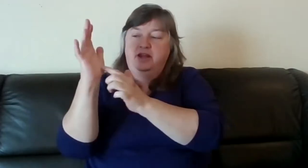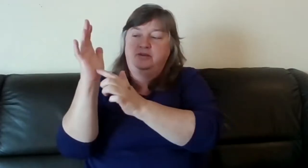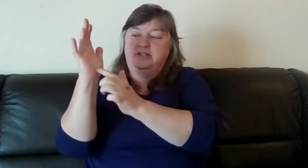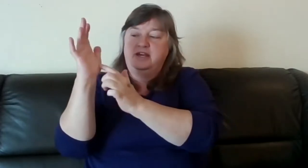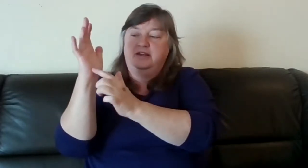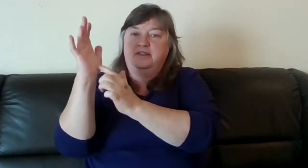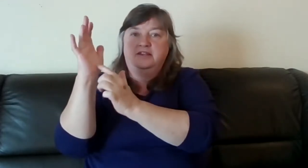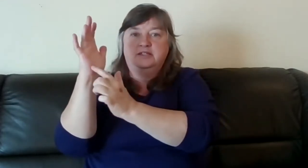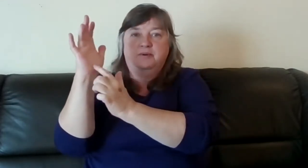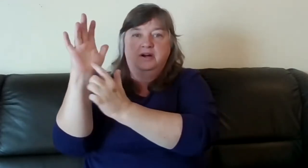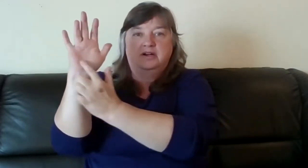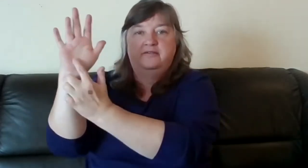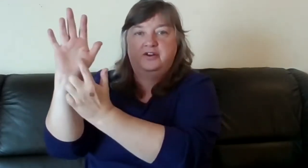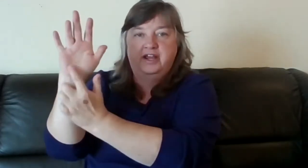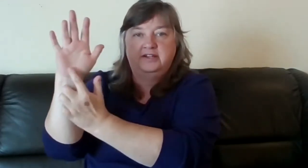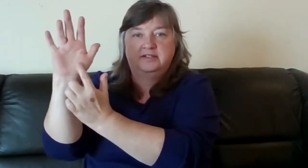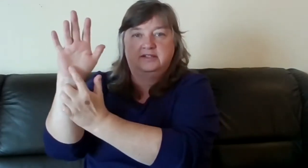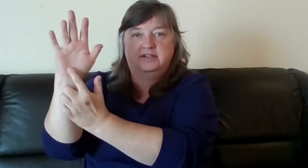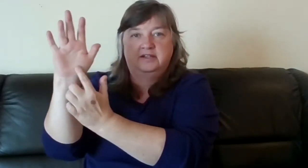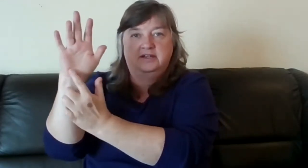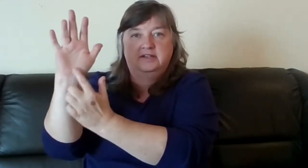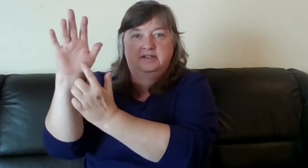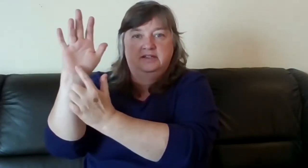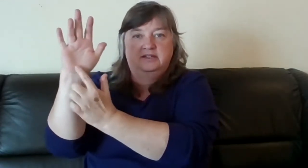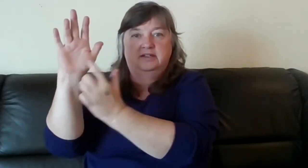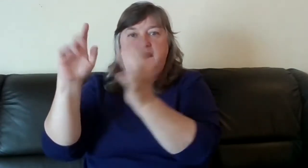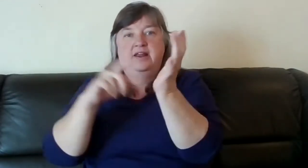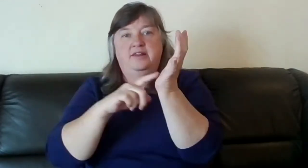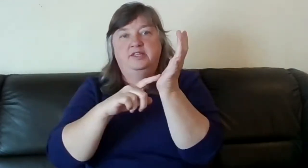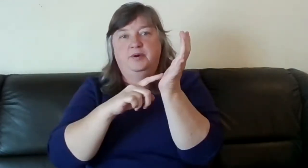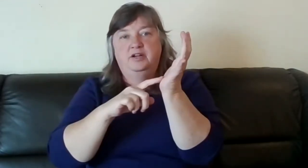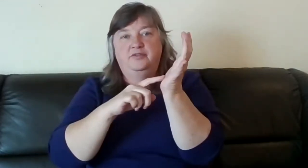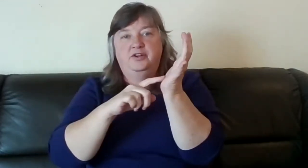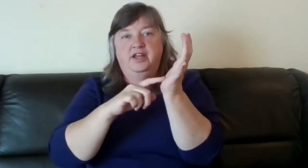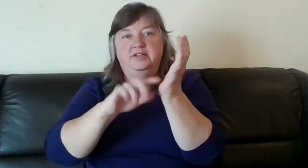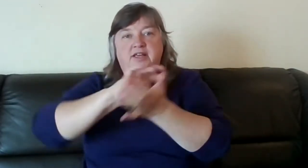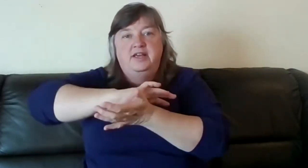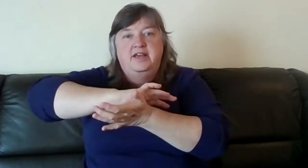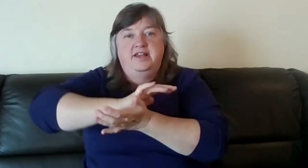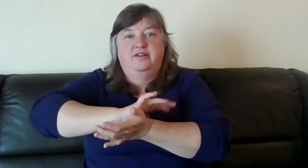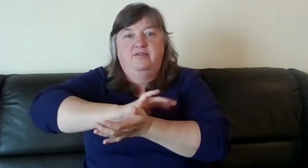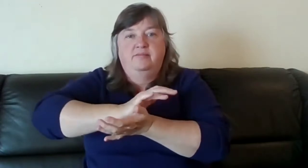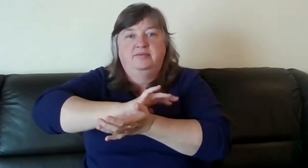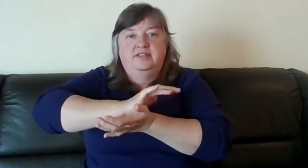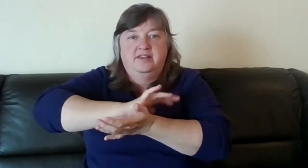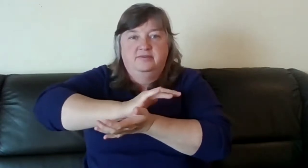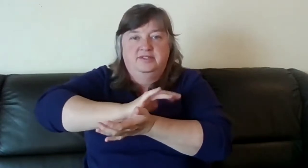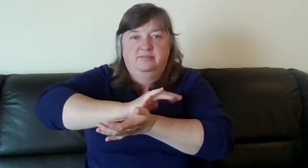you take this part of your hand and this part of your hand, and you rub them together with some